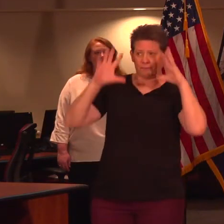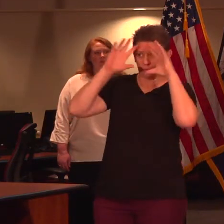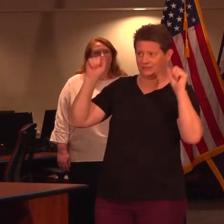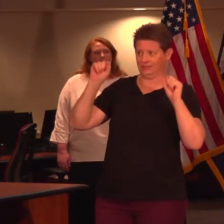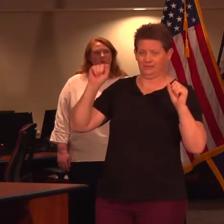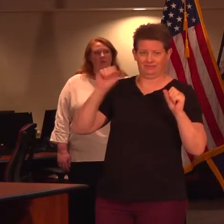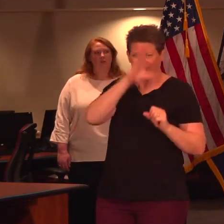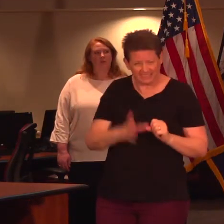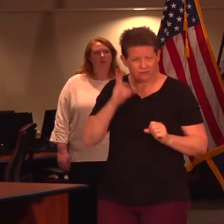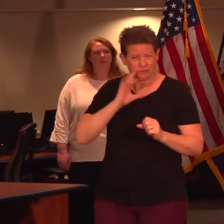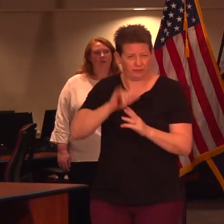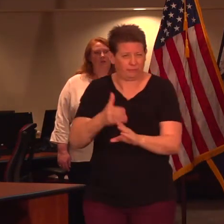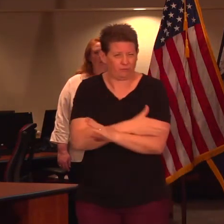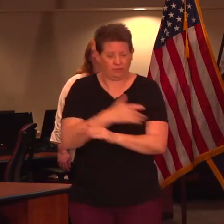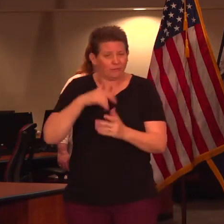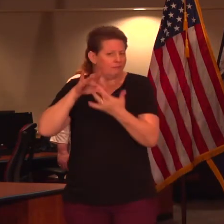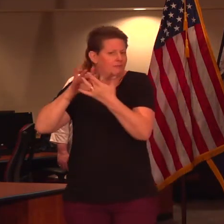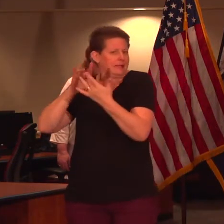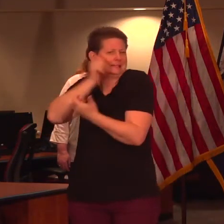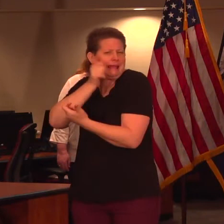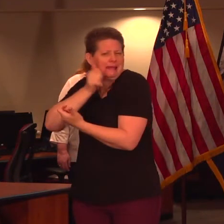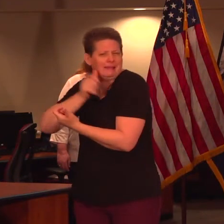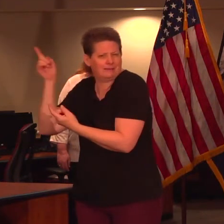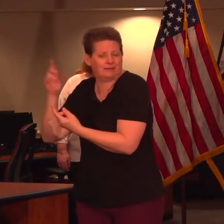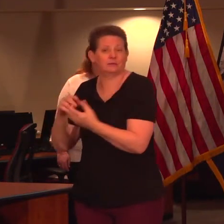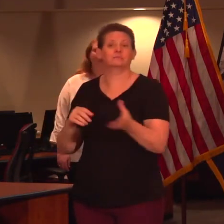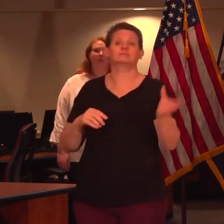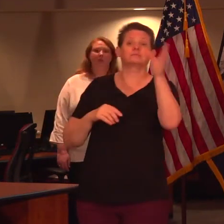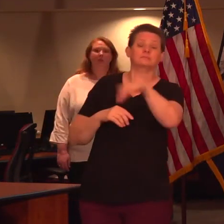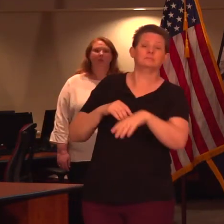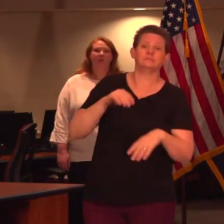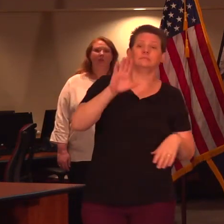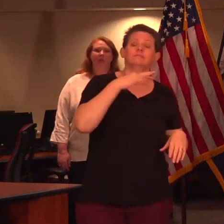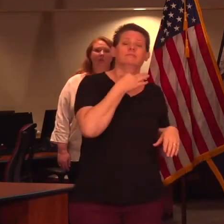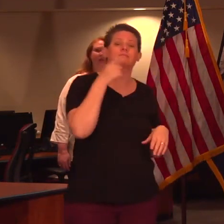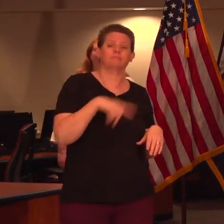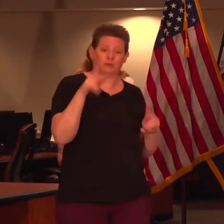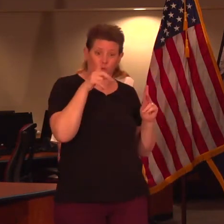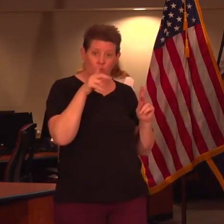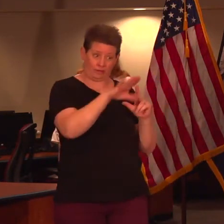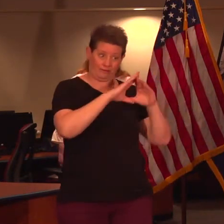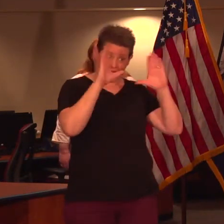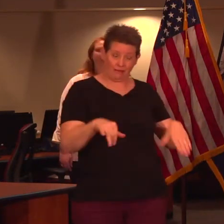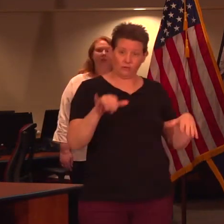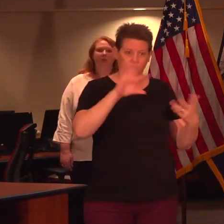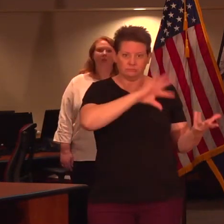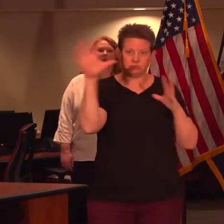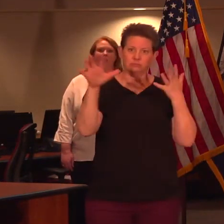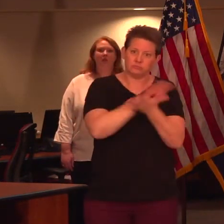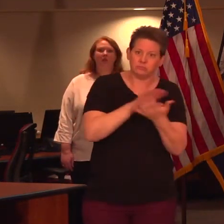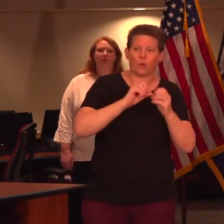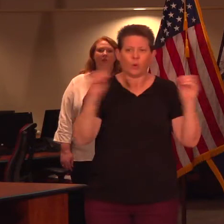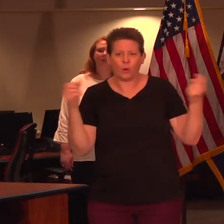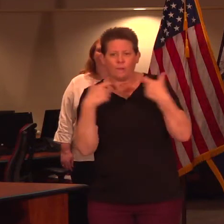because it's daily. Yes, ma'am. For those Sean? displaced today, either because their house is damaged, destroyed, or they just lack power,